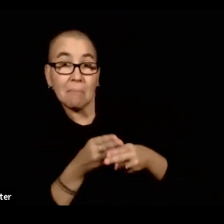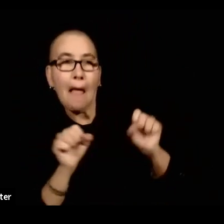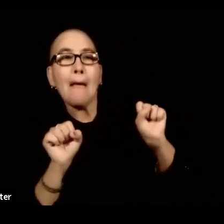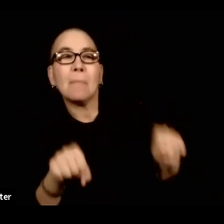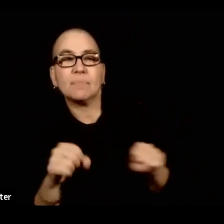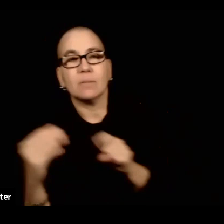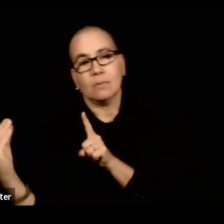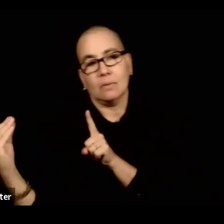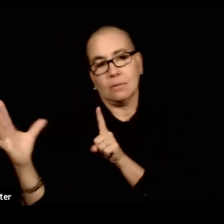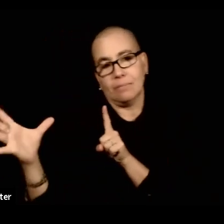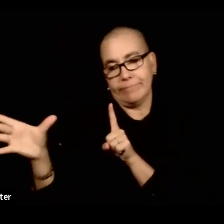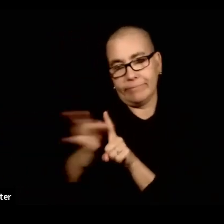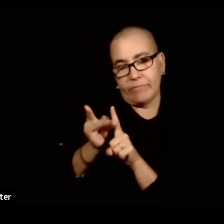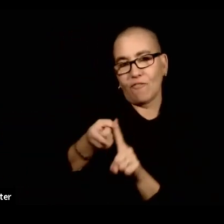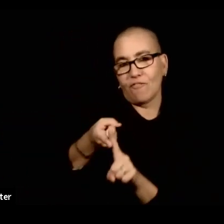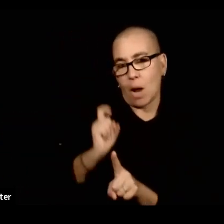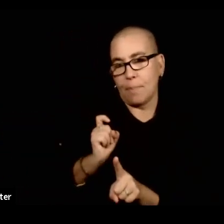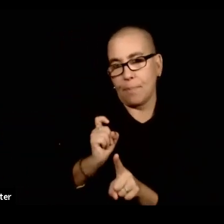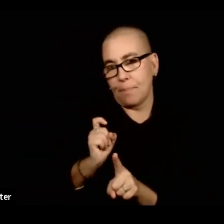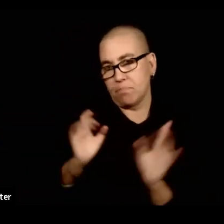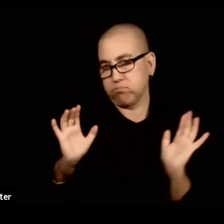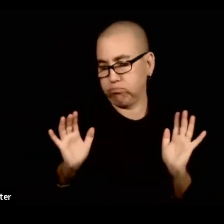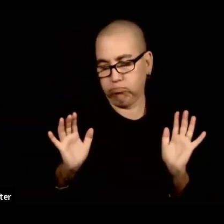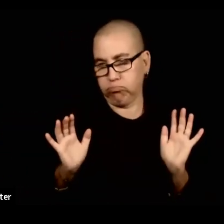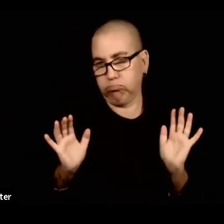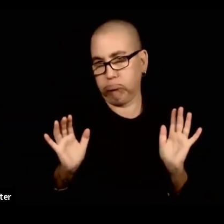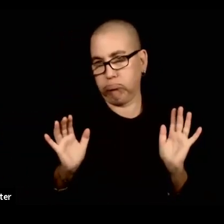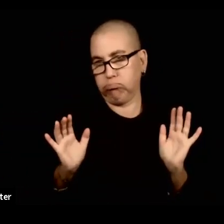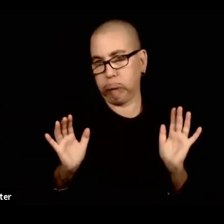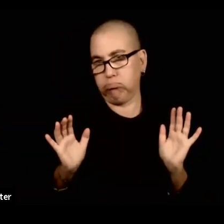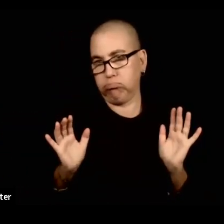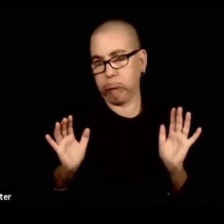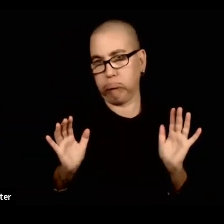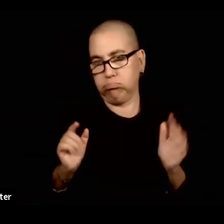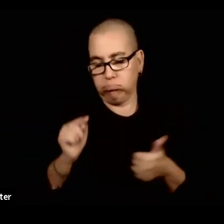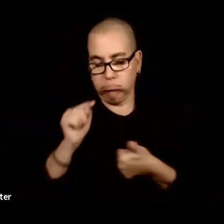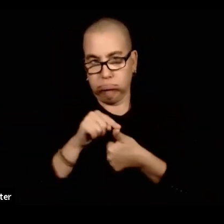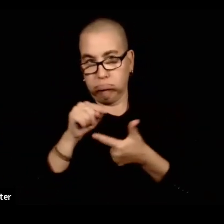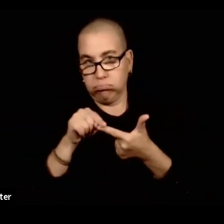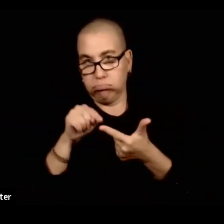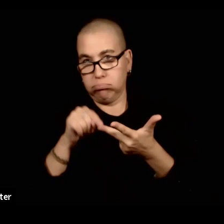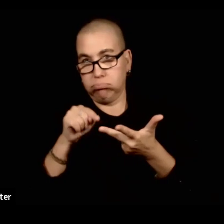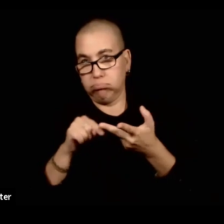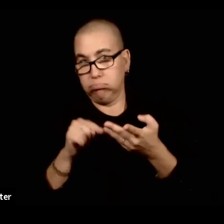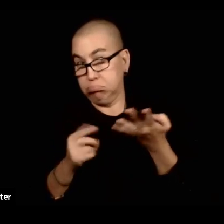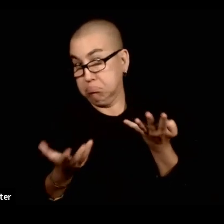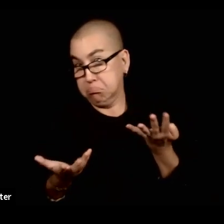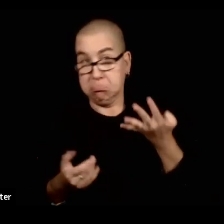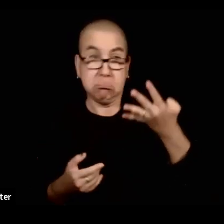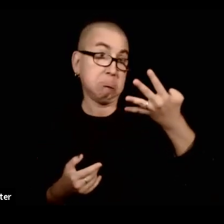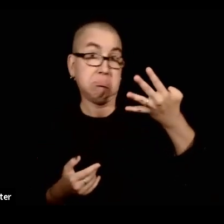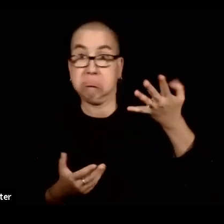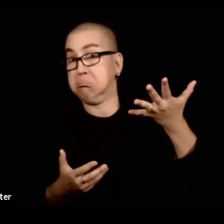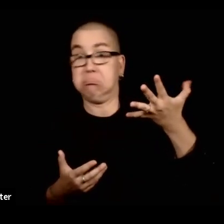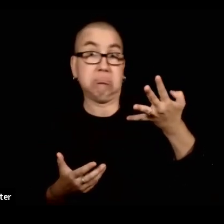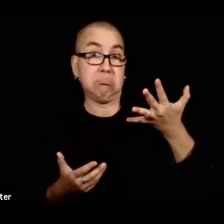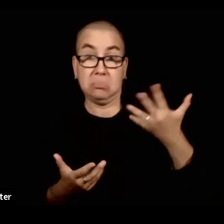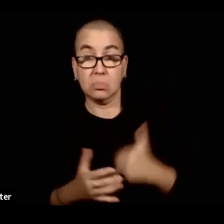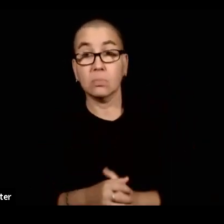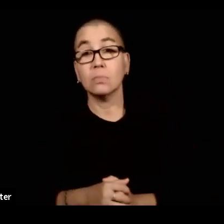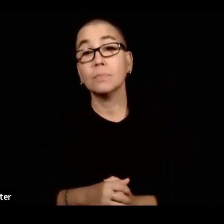had transmission of COVID. And for those individuals, so there's kind of two different messages. So if you are the case,